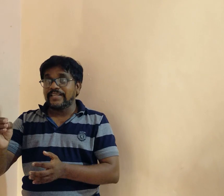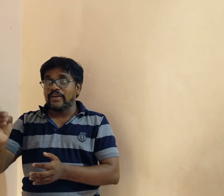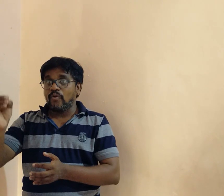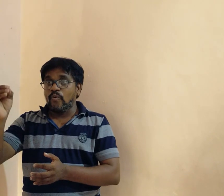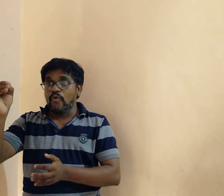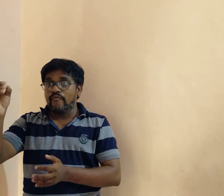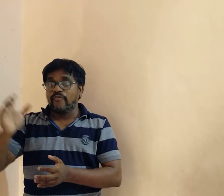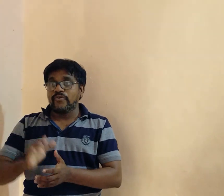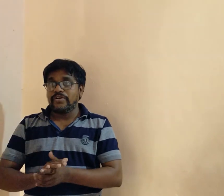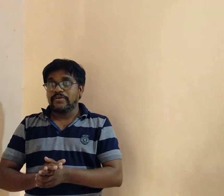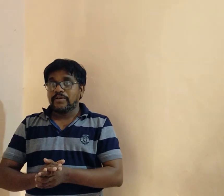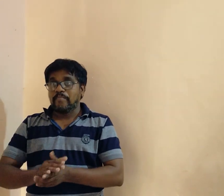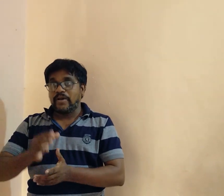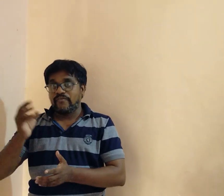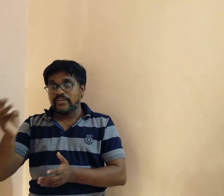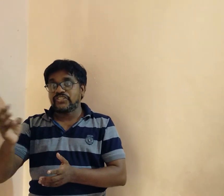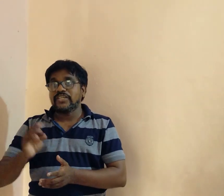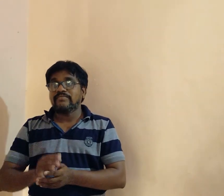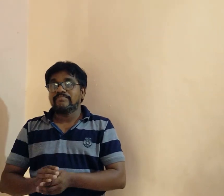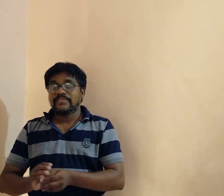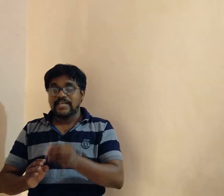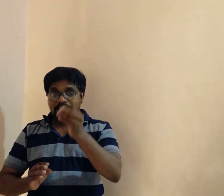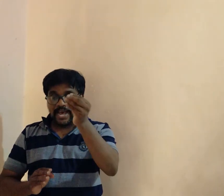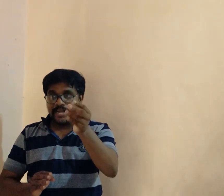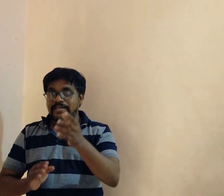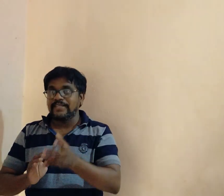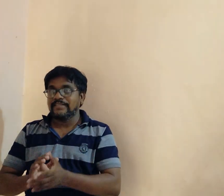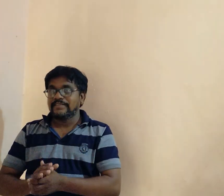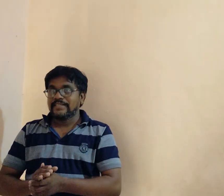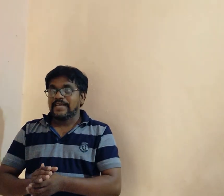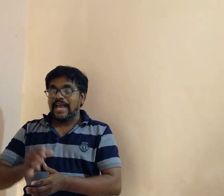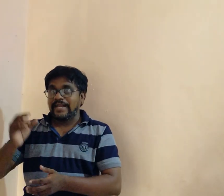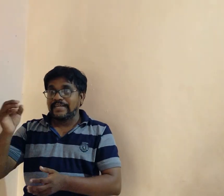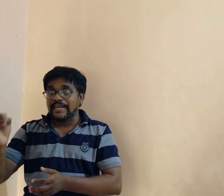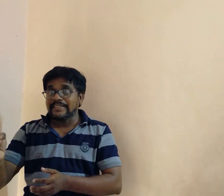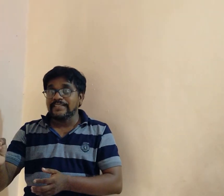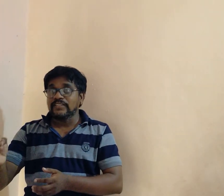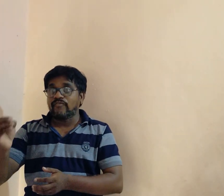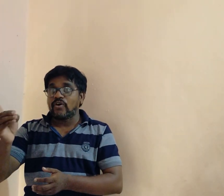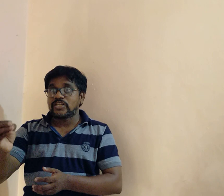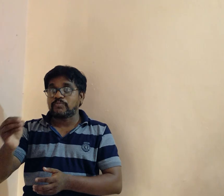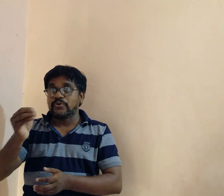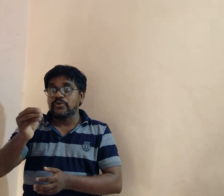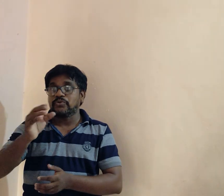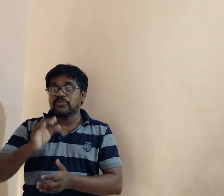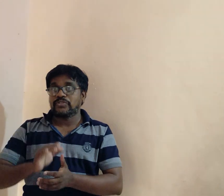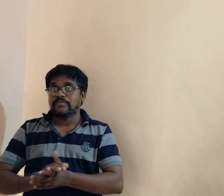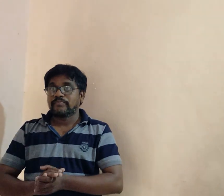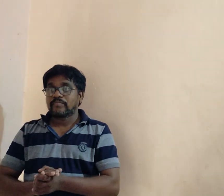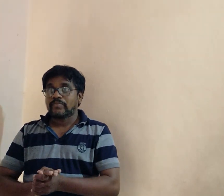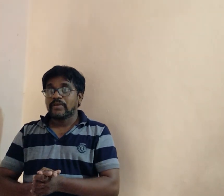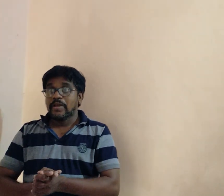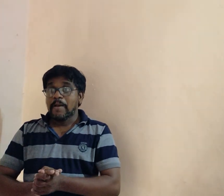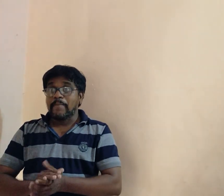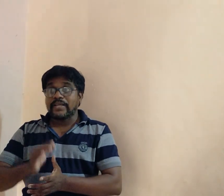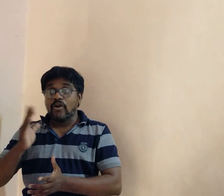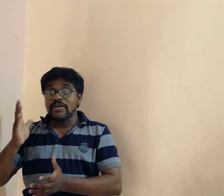their own food by fishing, hunting and collecting the forest produce. By